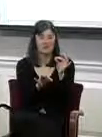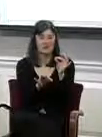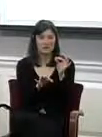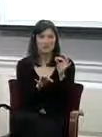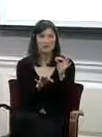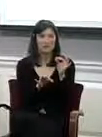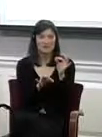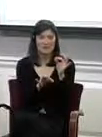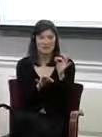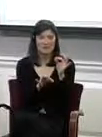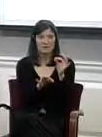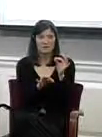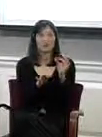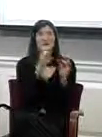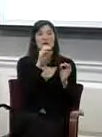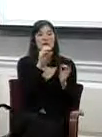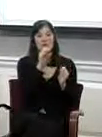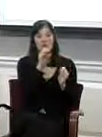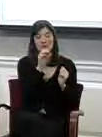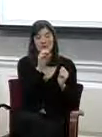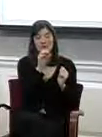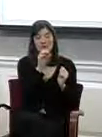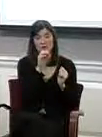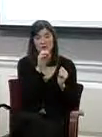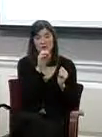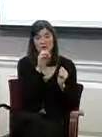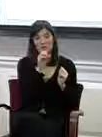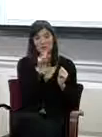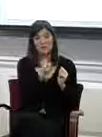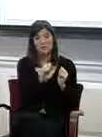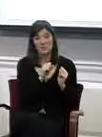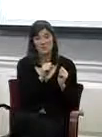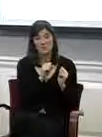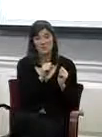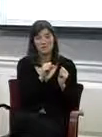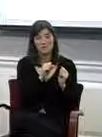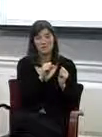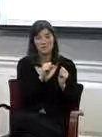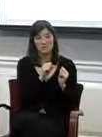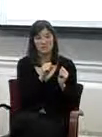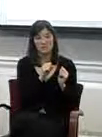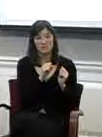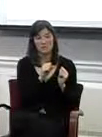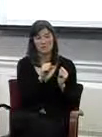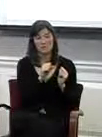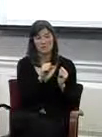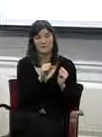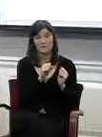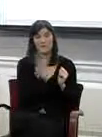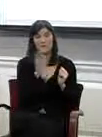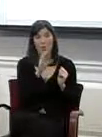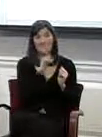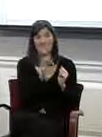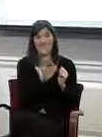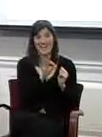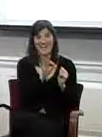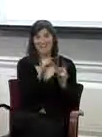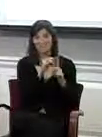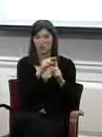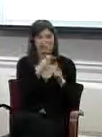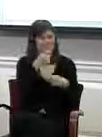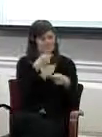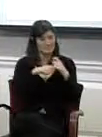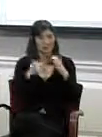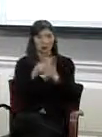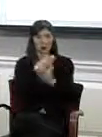was replaced with comprehensible modern terms, making the law more accessible to everyone. Several